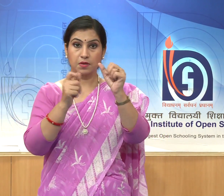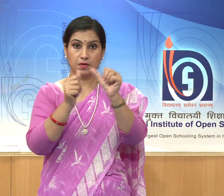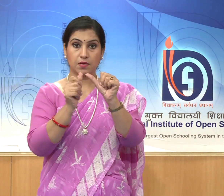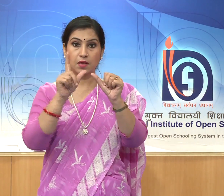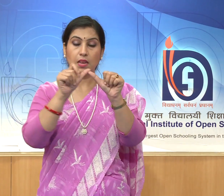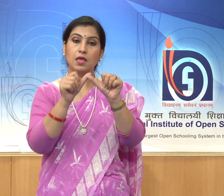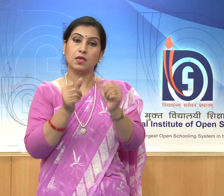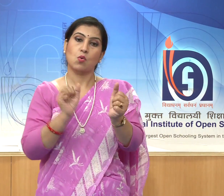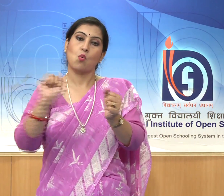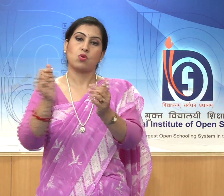style.